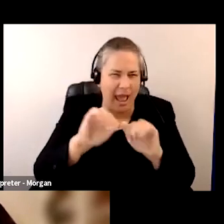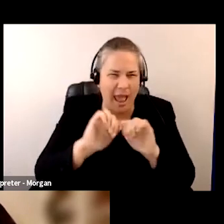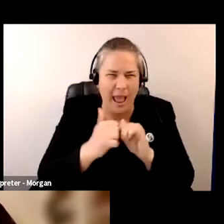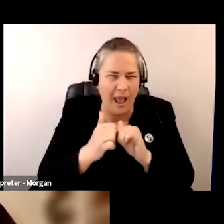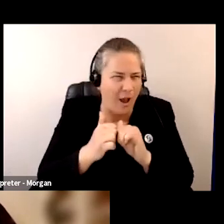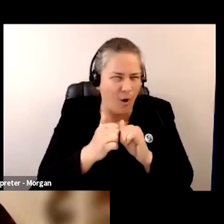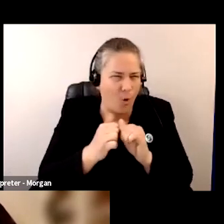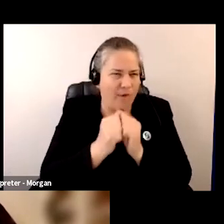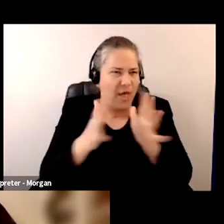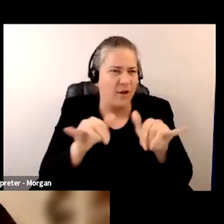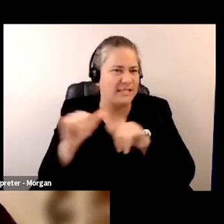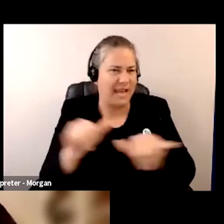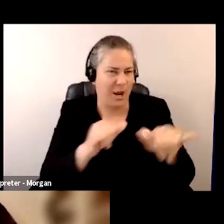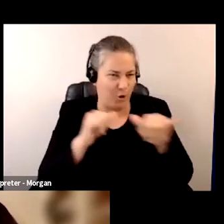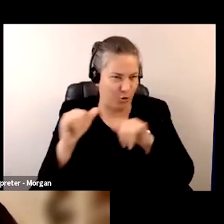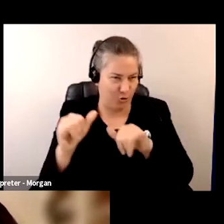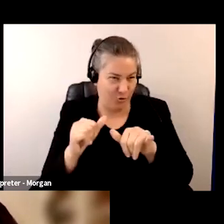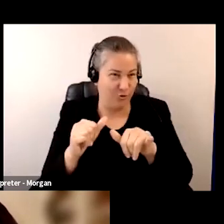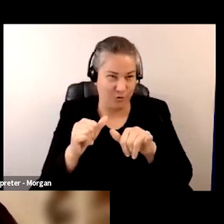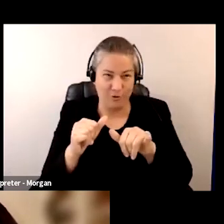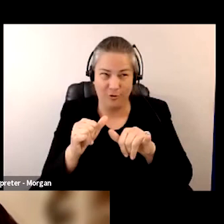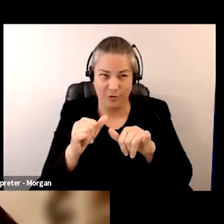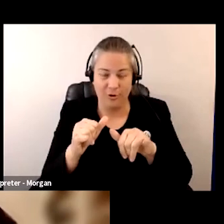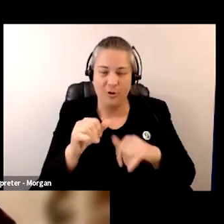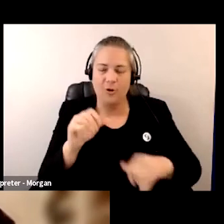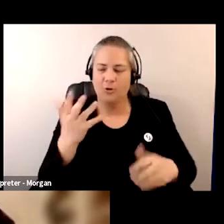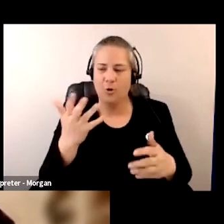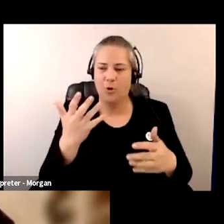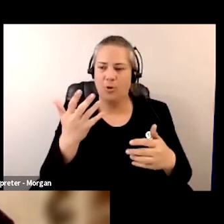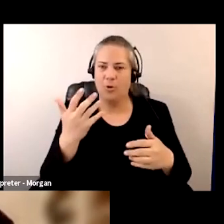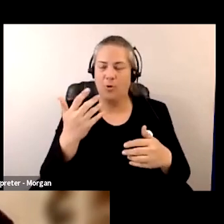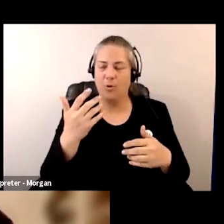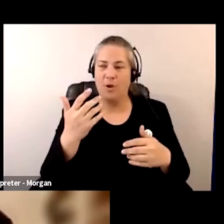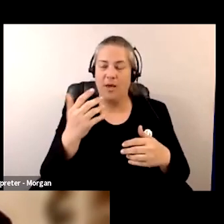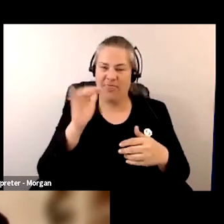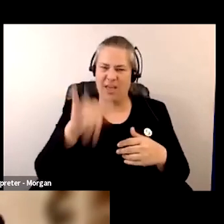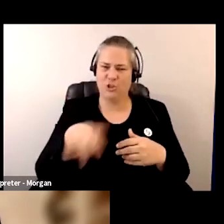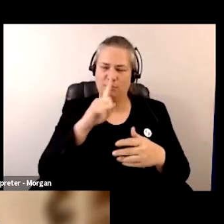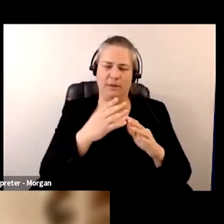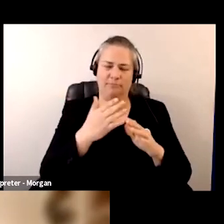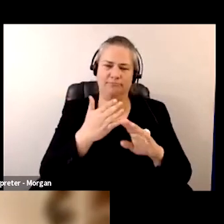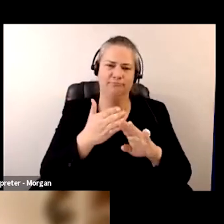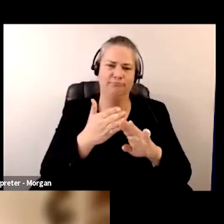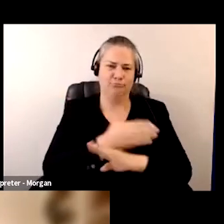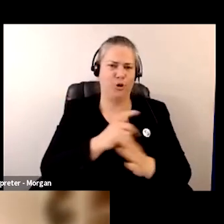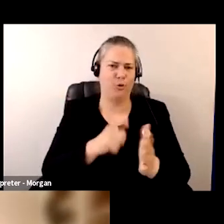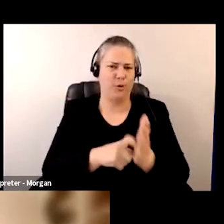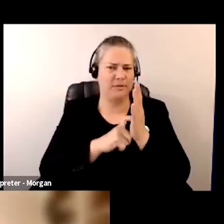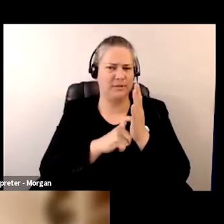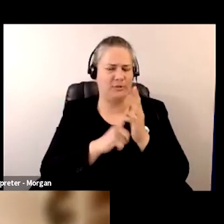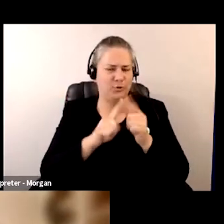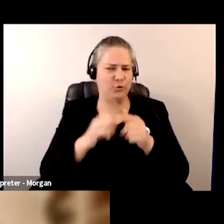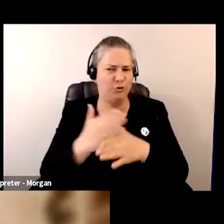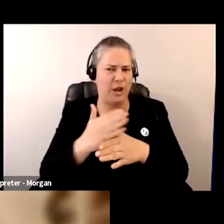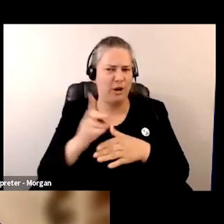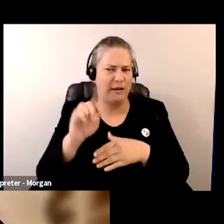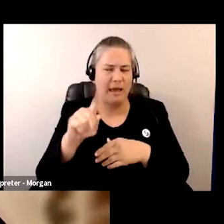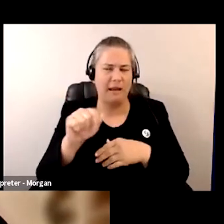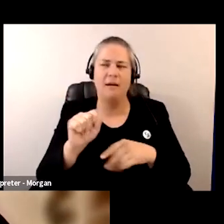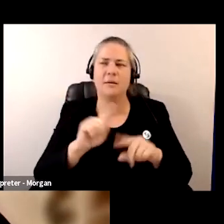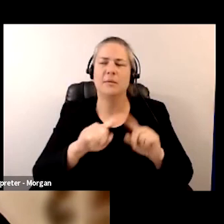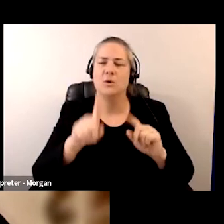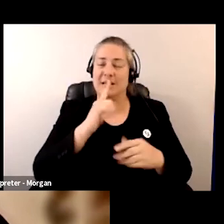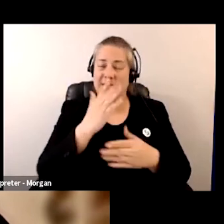And that is kind of a prerequisite for some kinds of data sharing. The other, another thing that we know